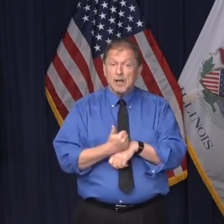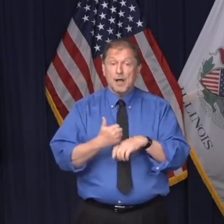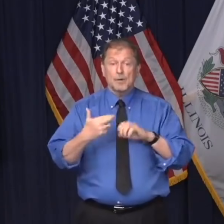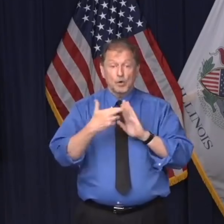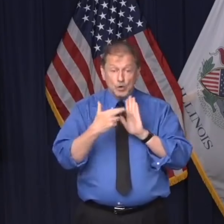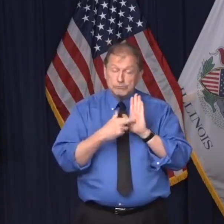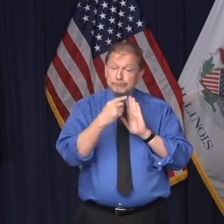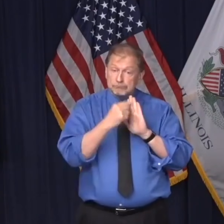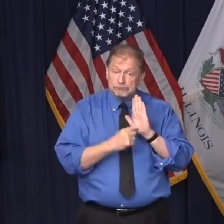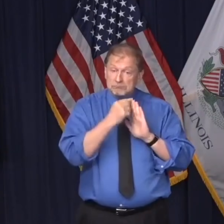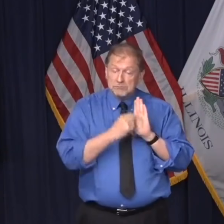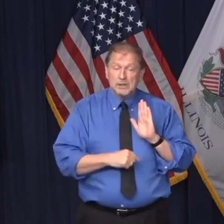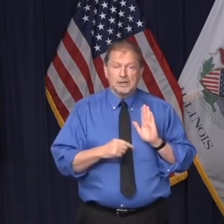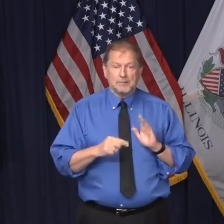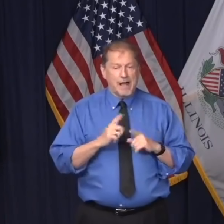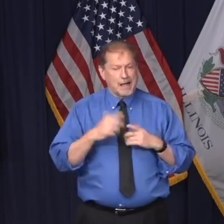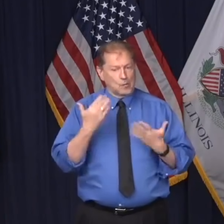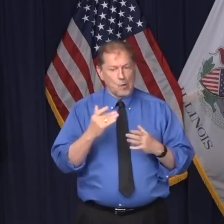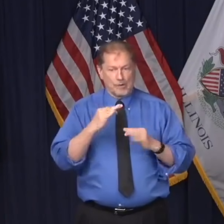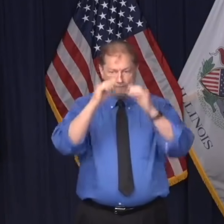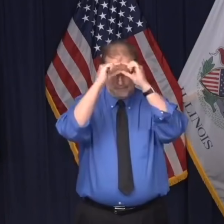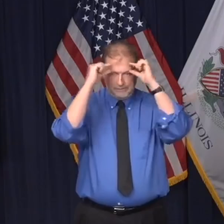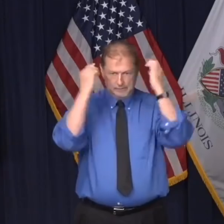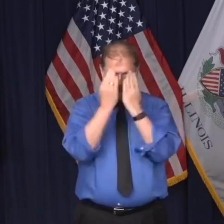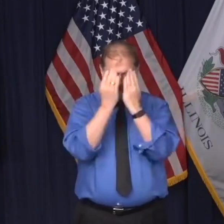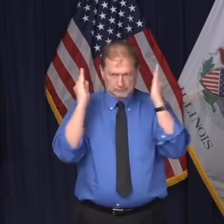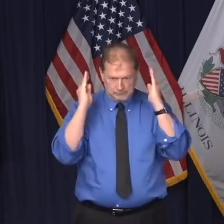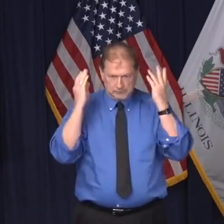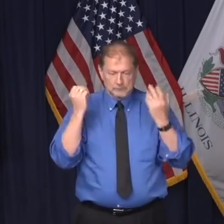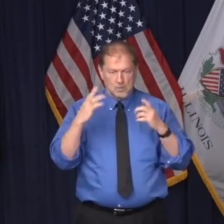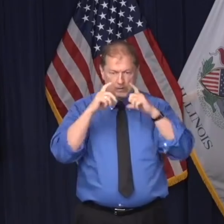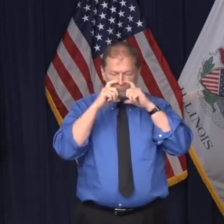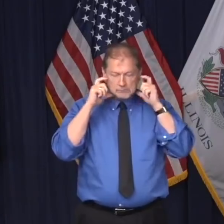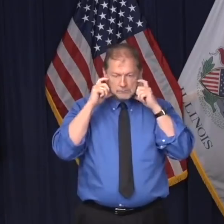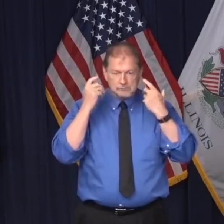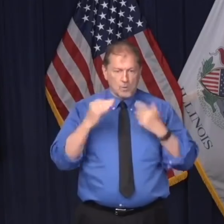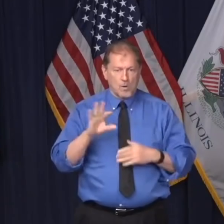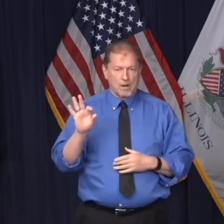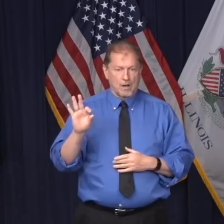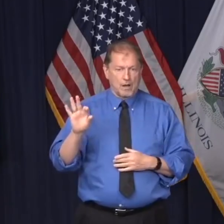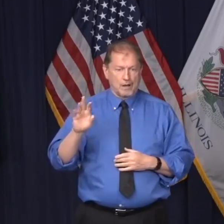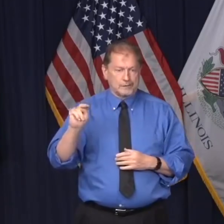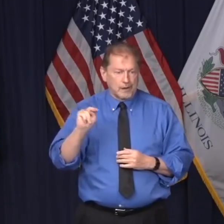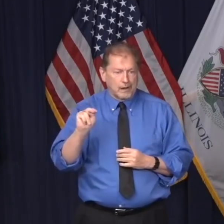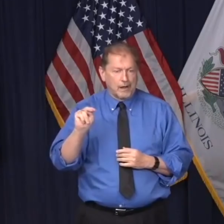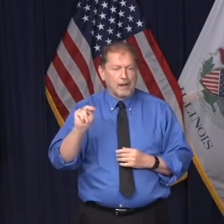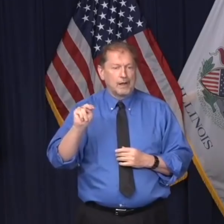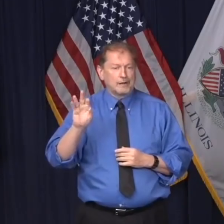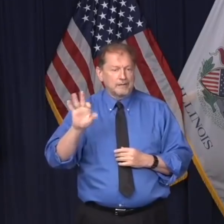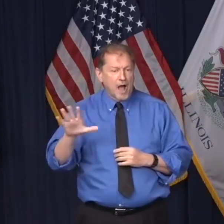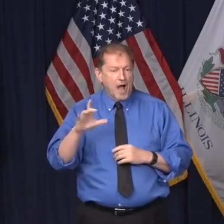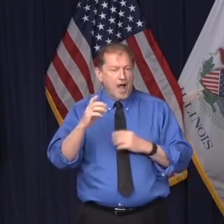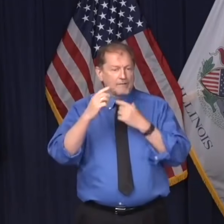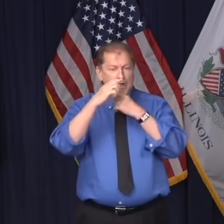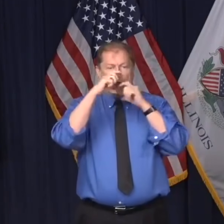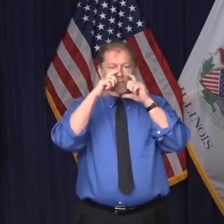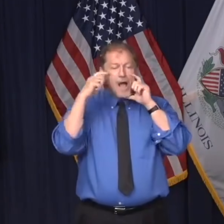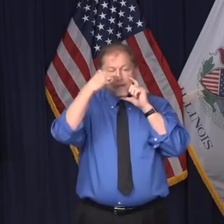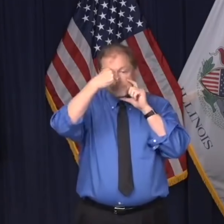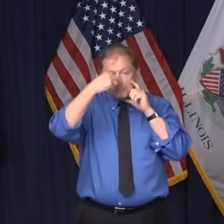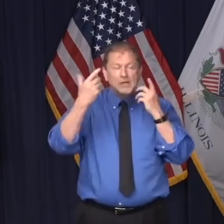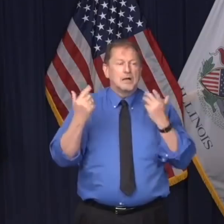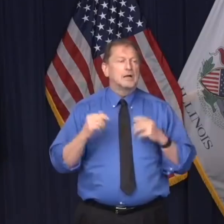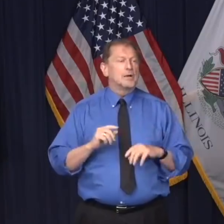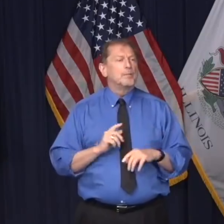whether they would recommend wearing face shields or surgical masks or N95 masks. Again, I'm not an expert, and honestly, I